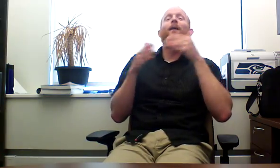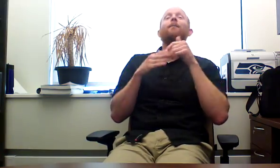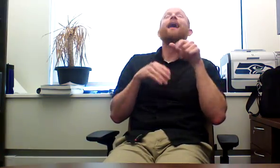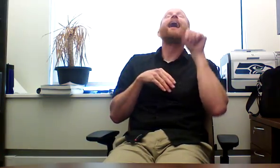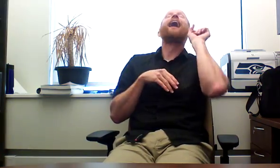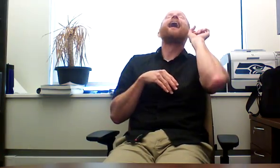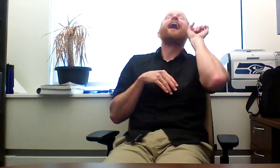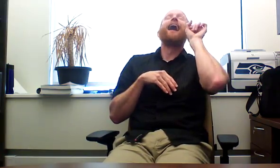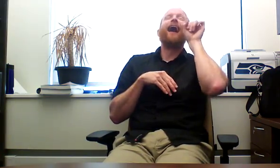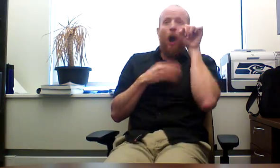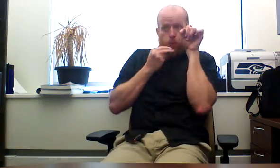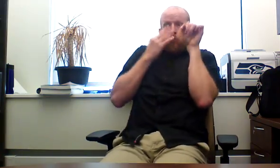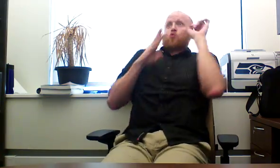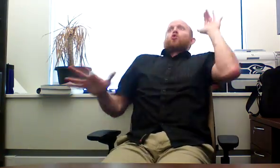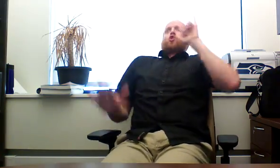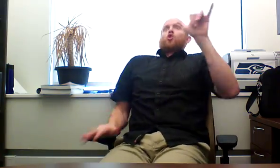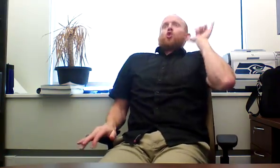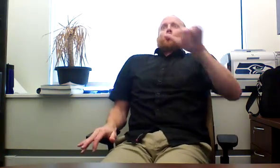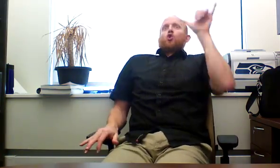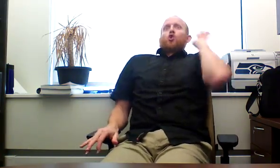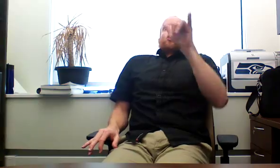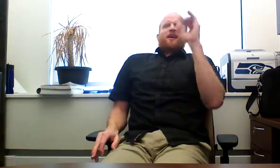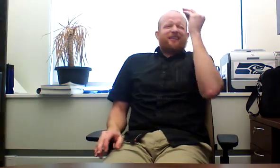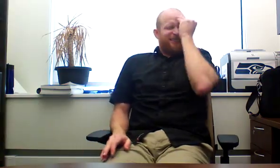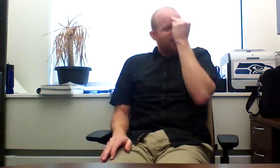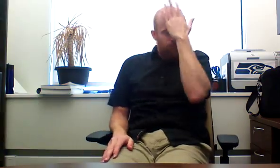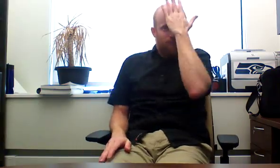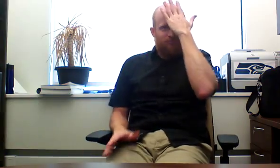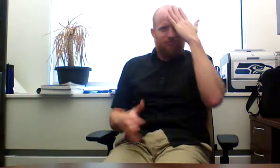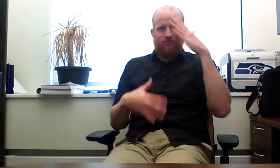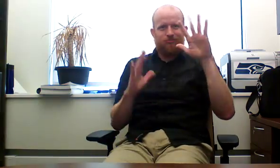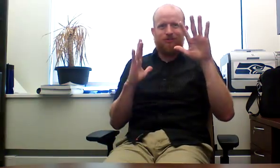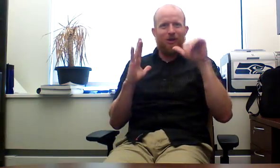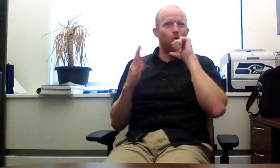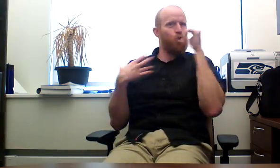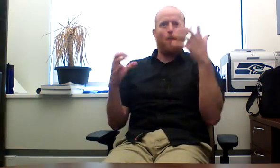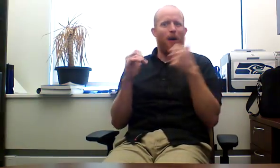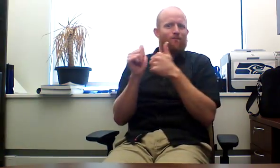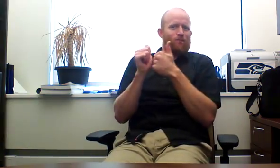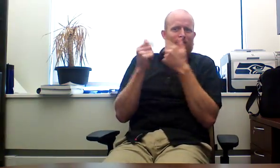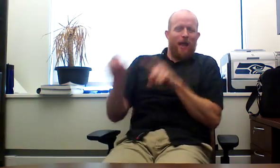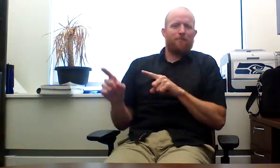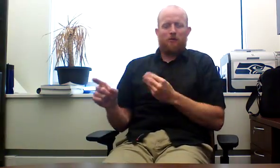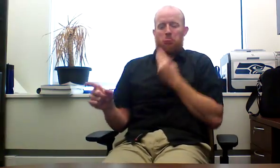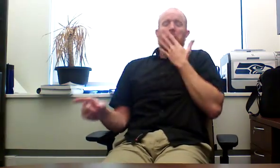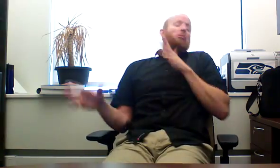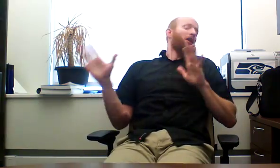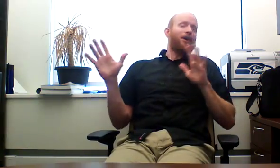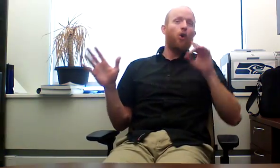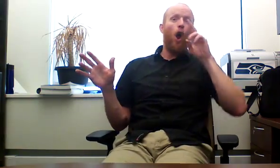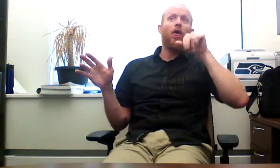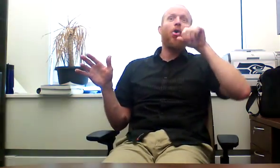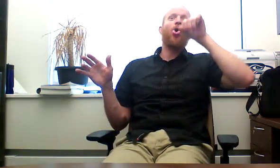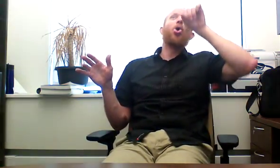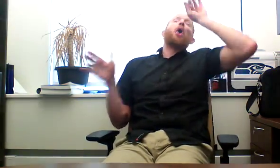And then slowly, let go, and then the water will go in the road. You don't want them to, drown